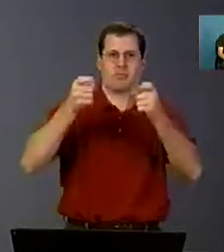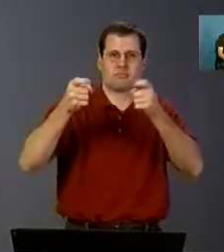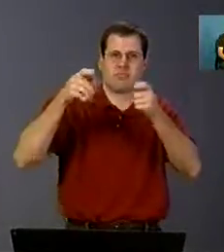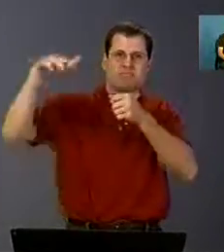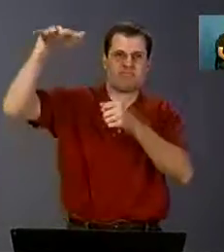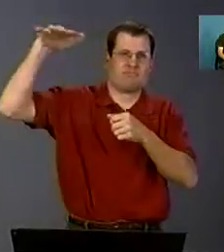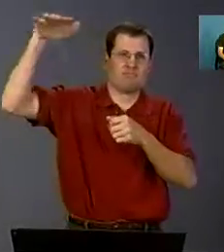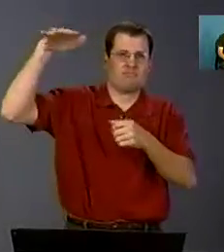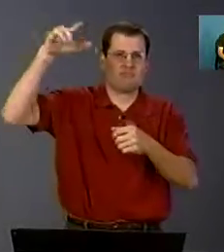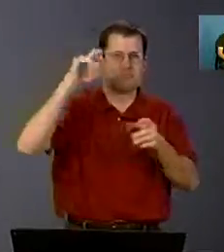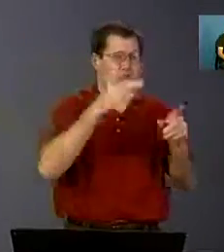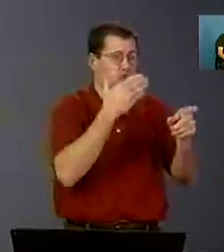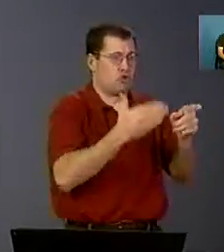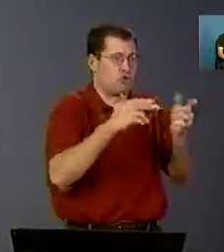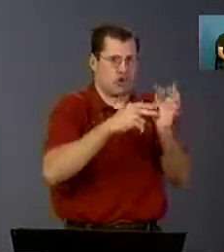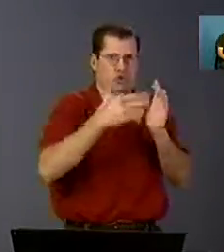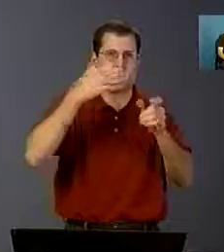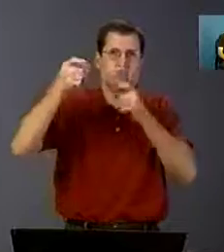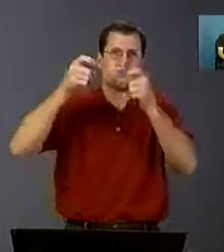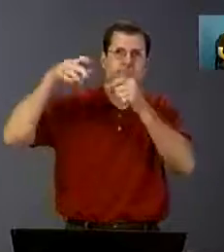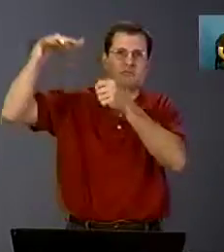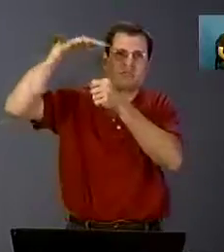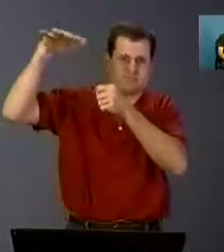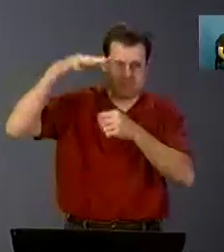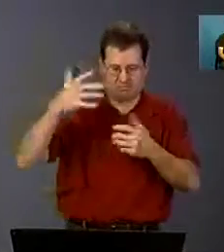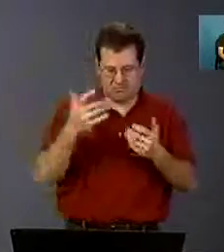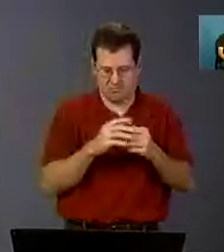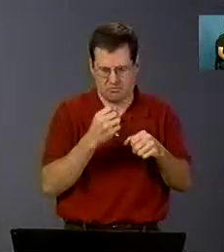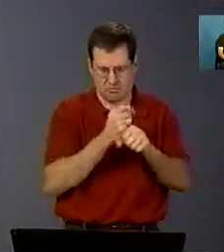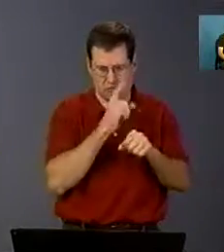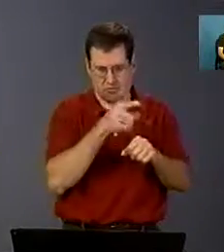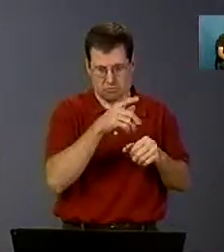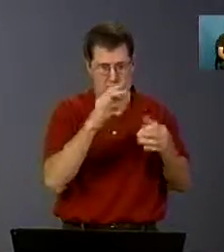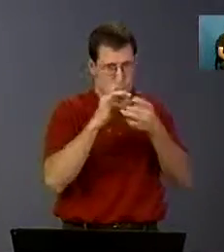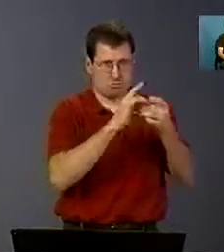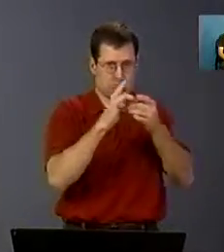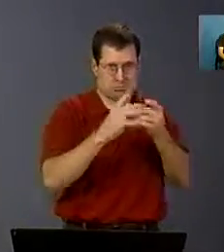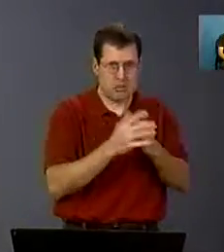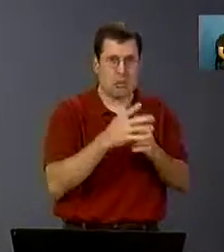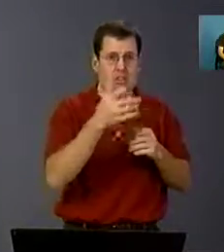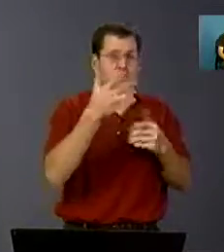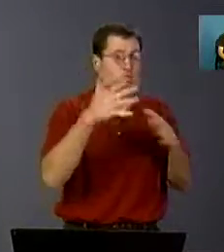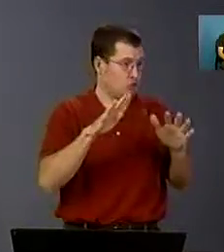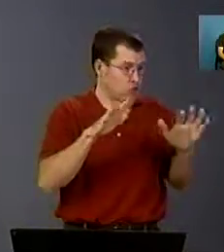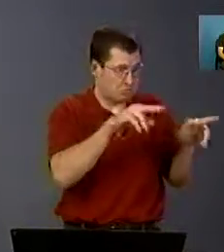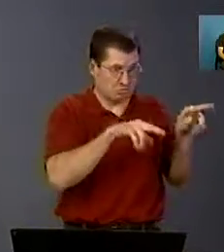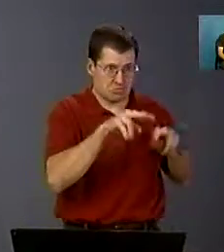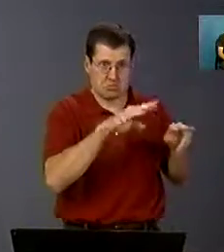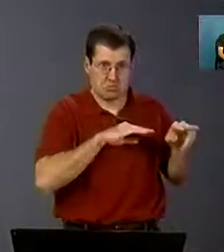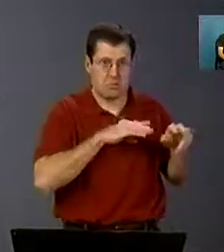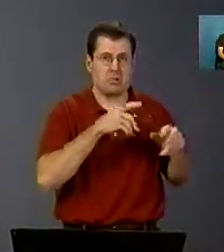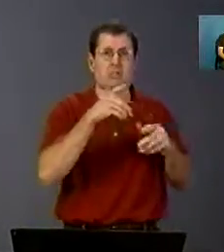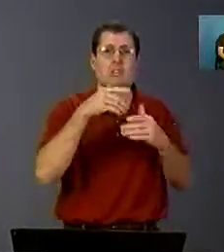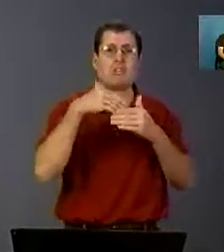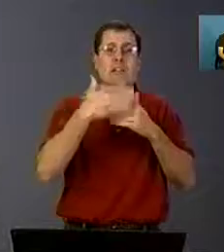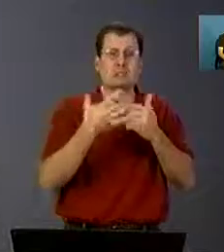You can also be a good judge of character by meeting the mechanic in person and seeing how they communicate with you. Is it